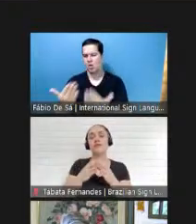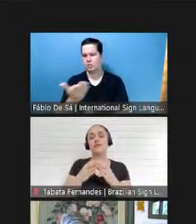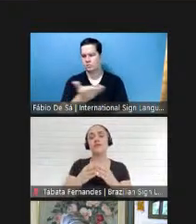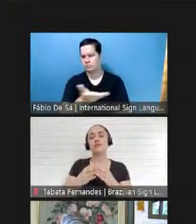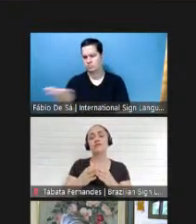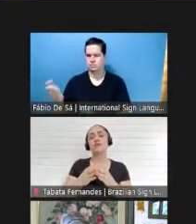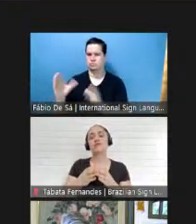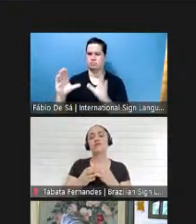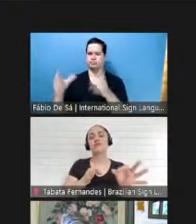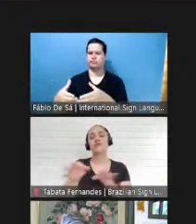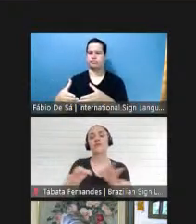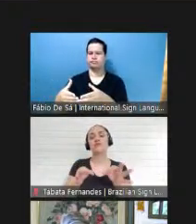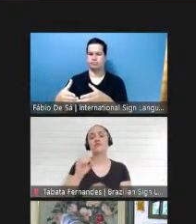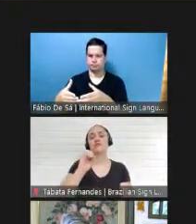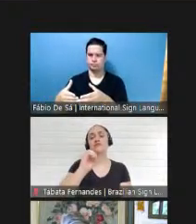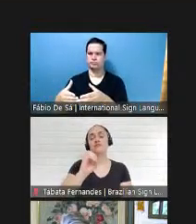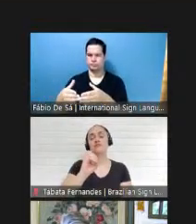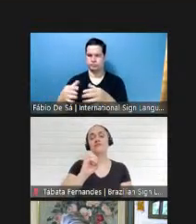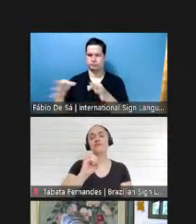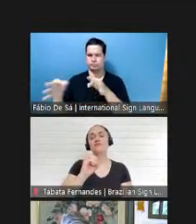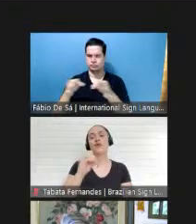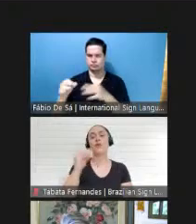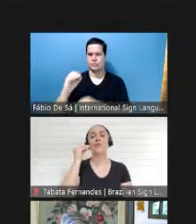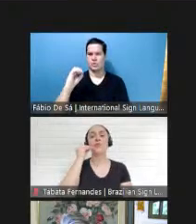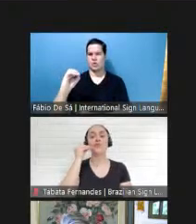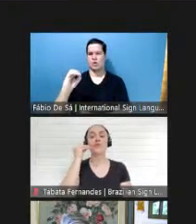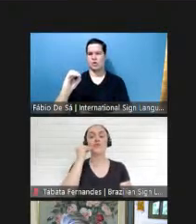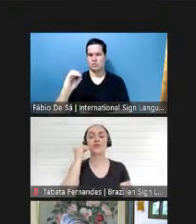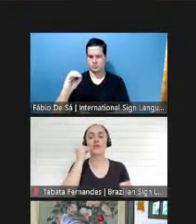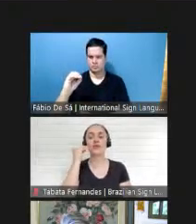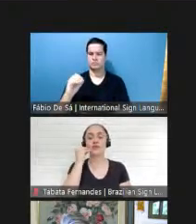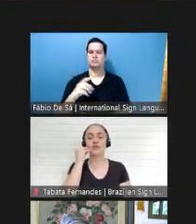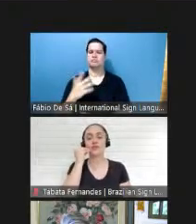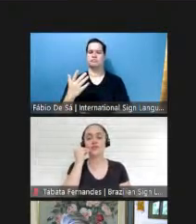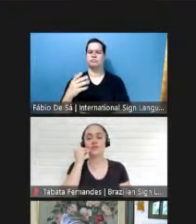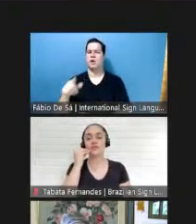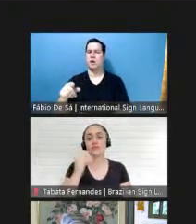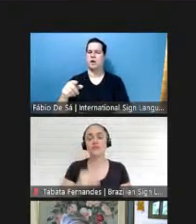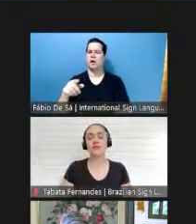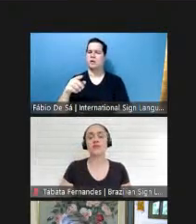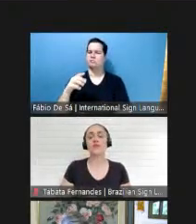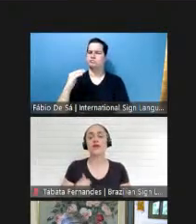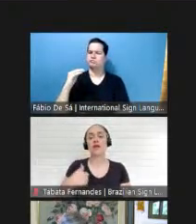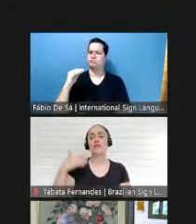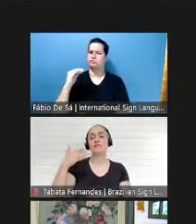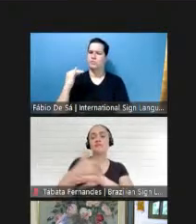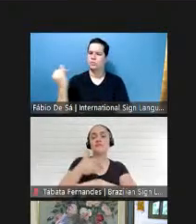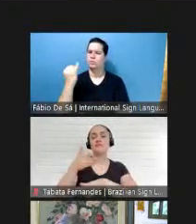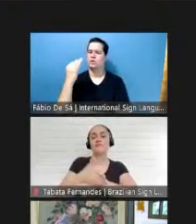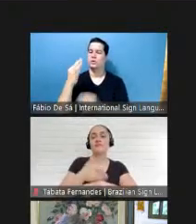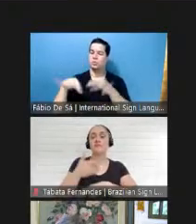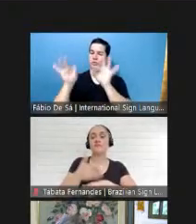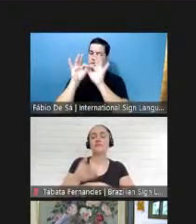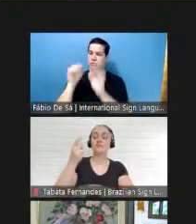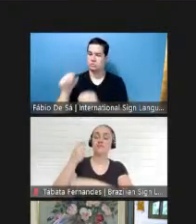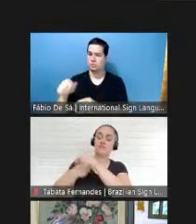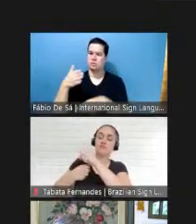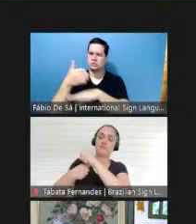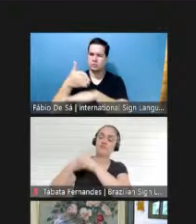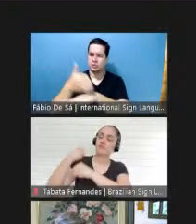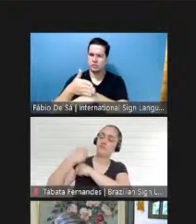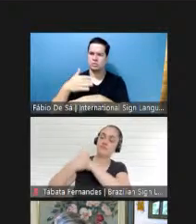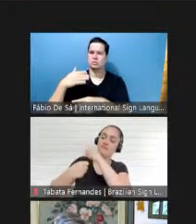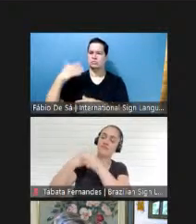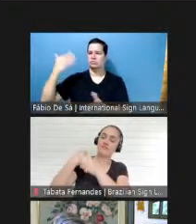this opportunity. I have been participating over the last year, so Zero Project